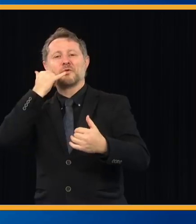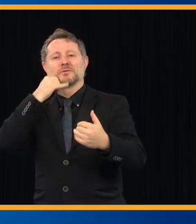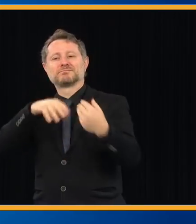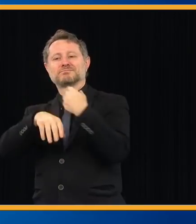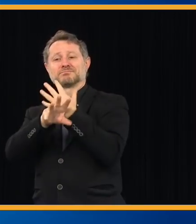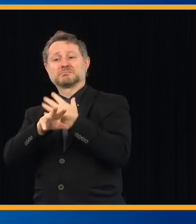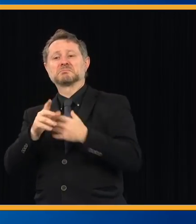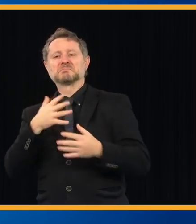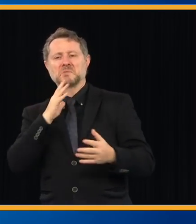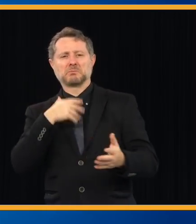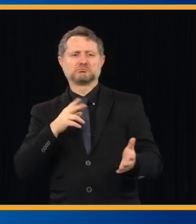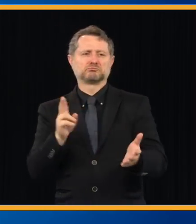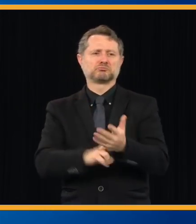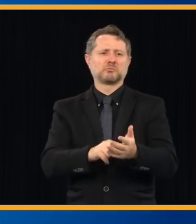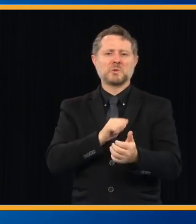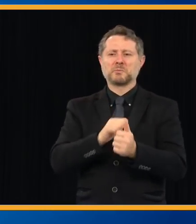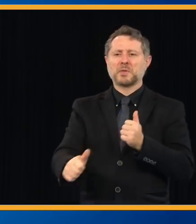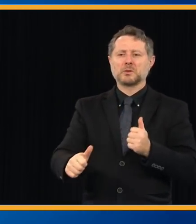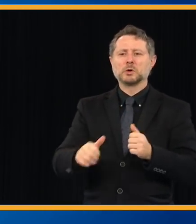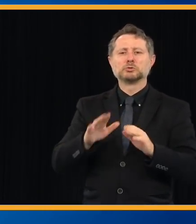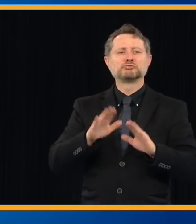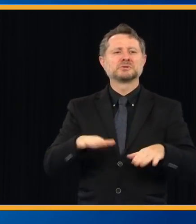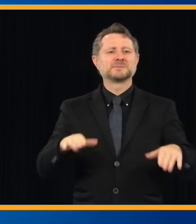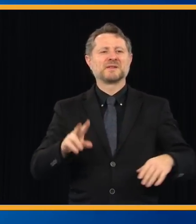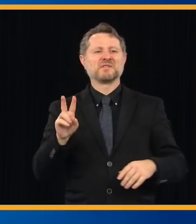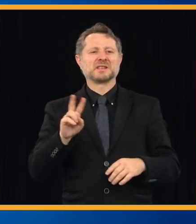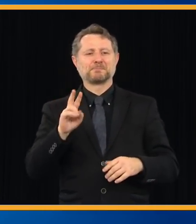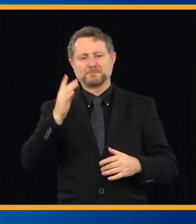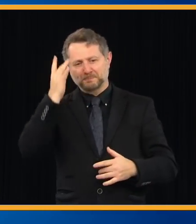Victims Act, which was long overdue, which allowed